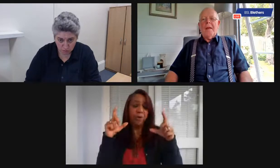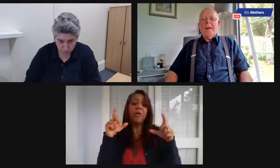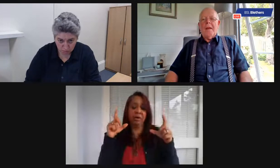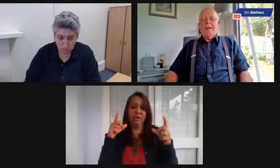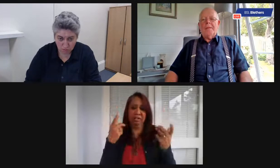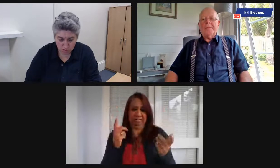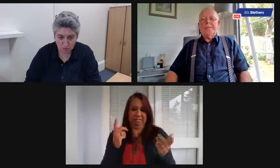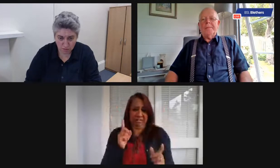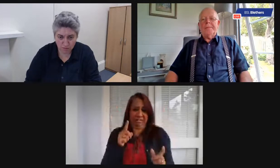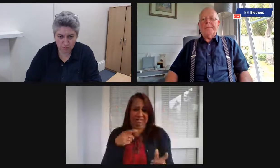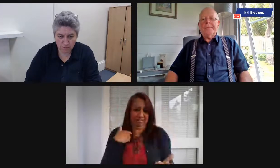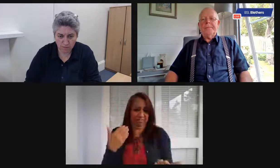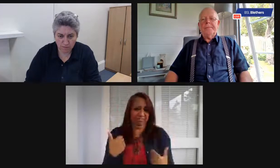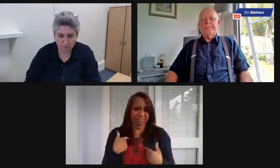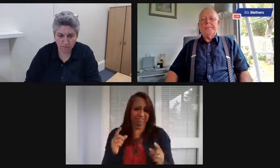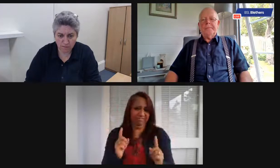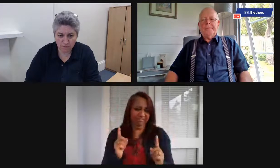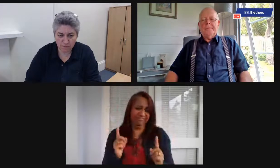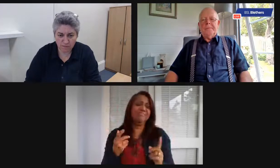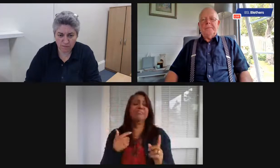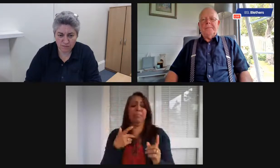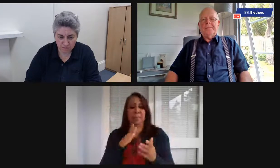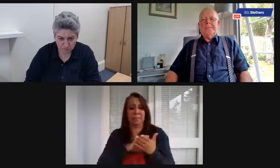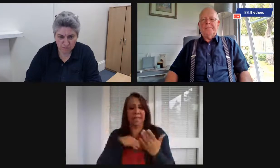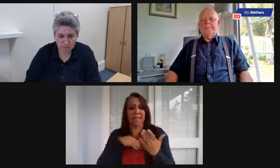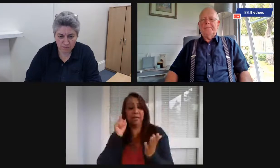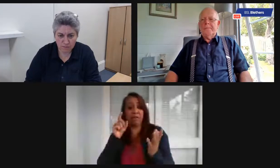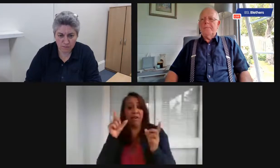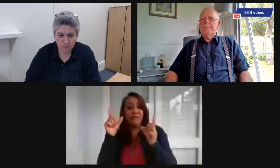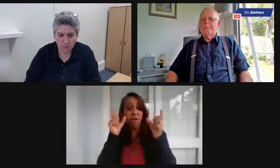who wanted to use my first photograph, and I was a bit like, okay.